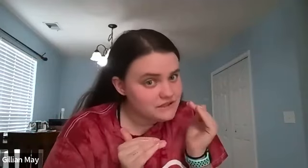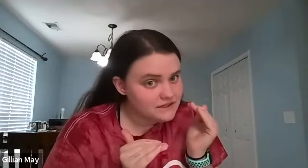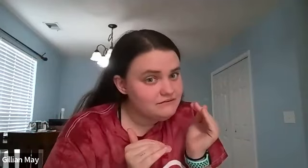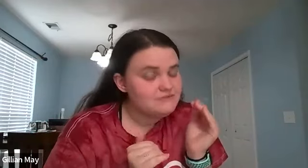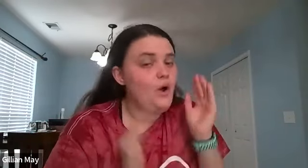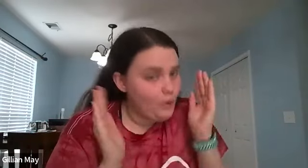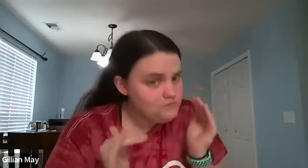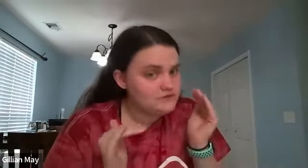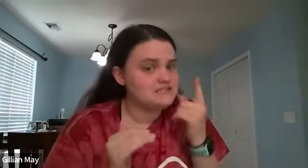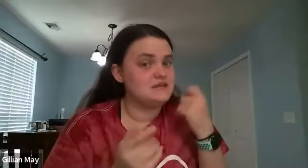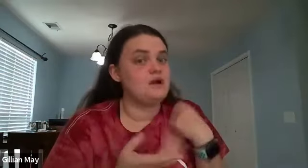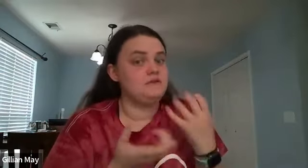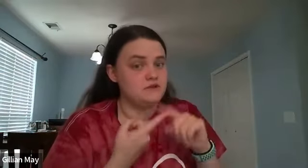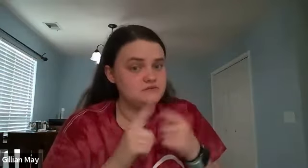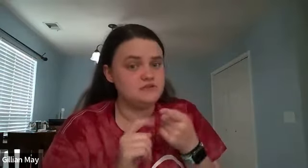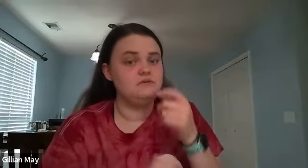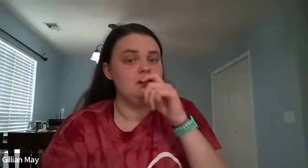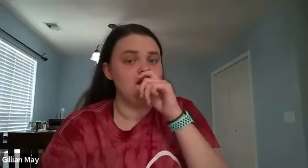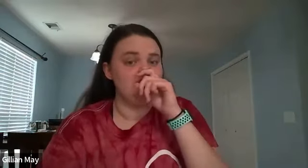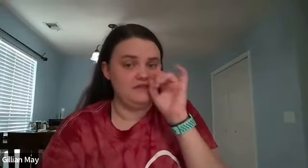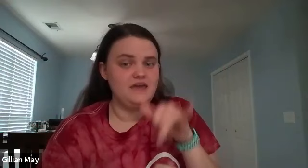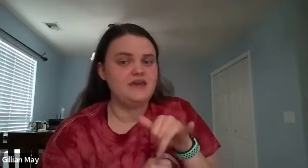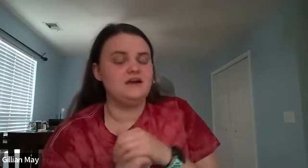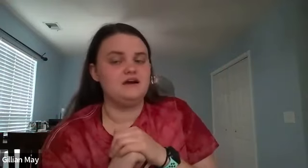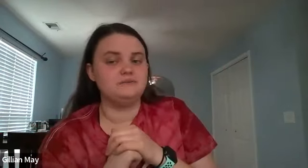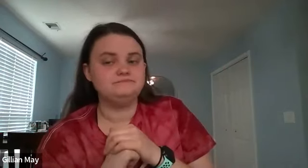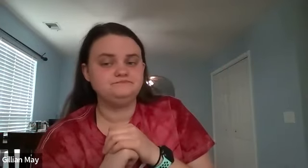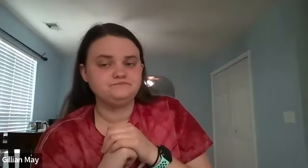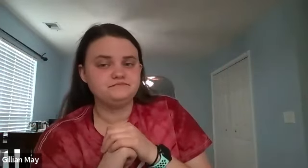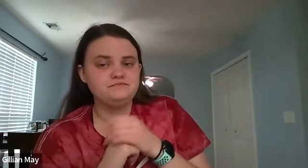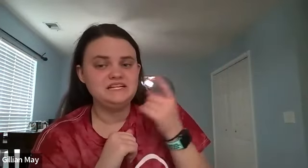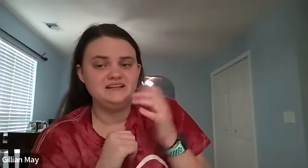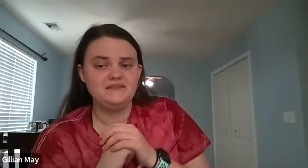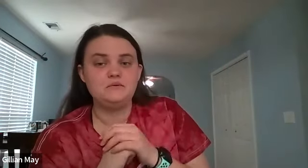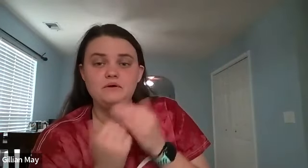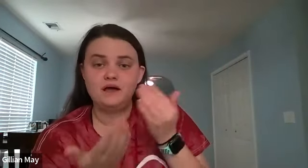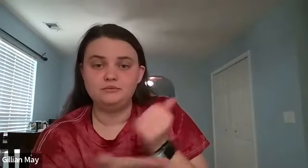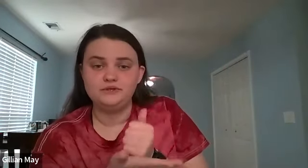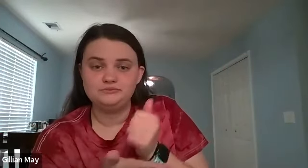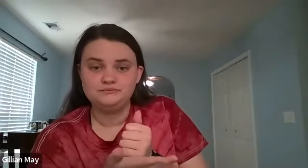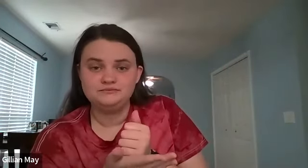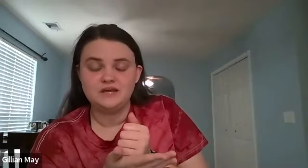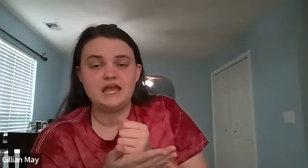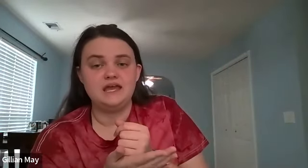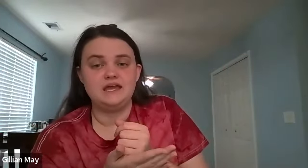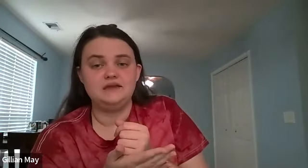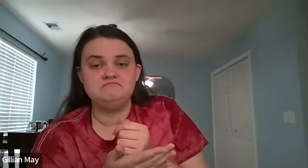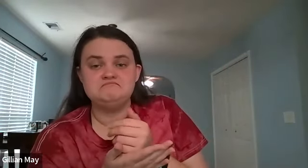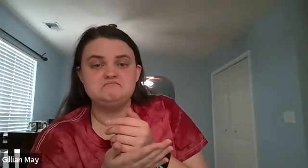hopefully since they want to be friends with you, they will help you, and